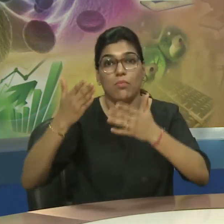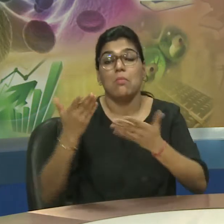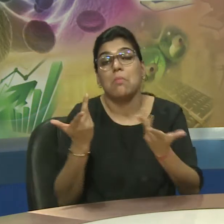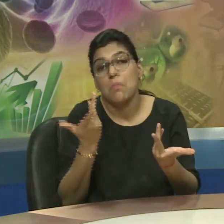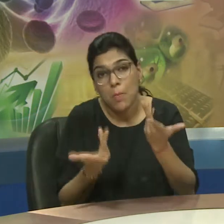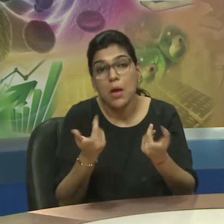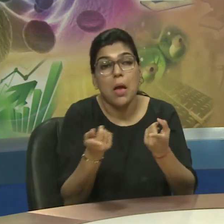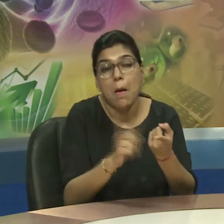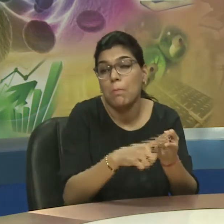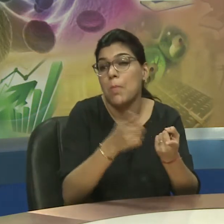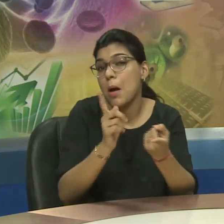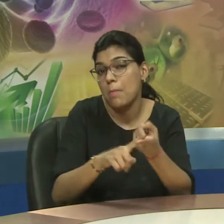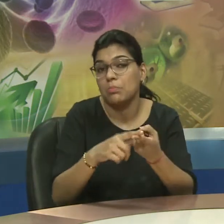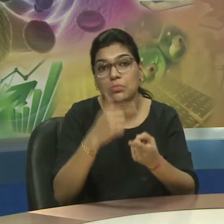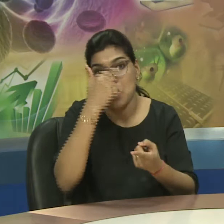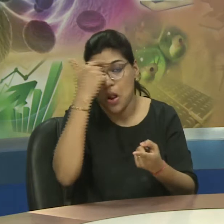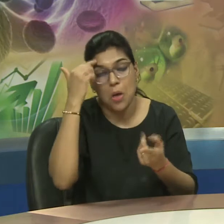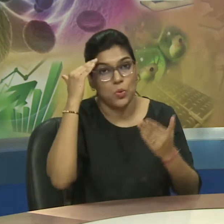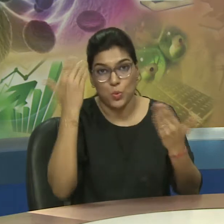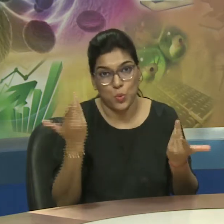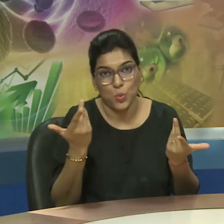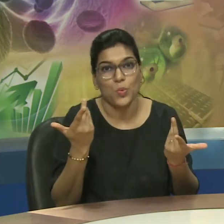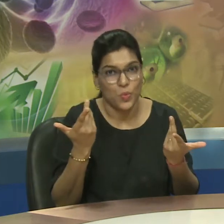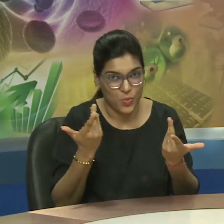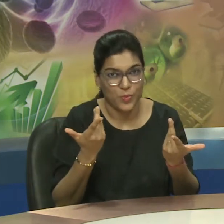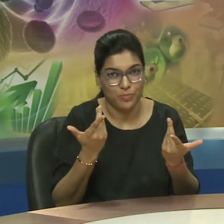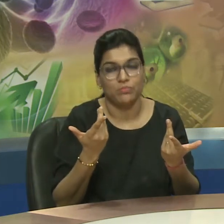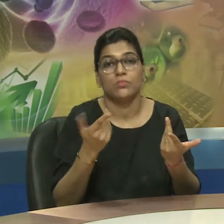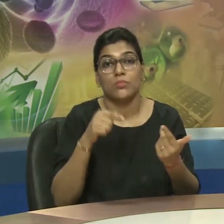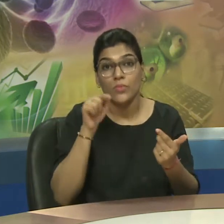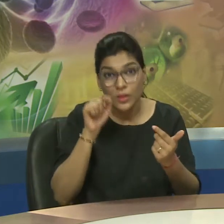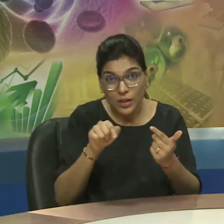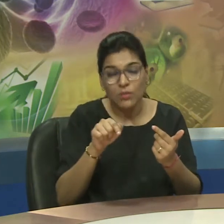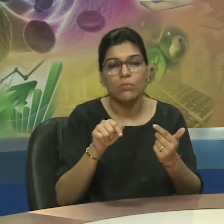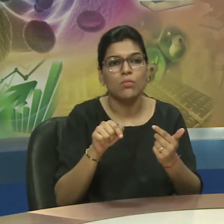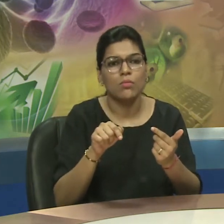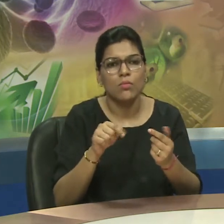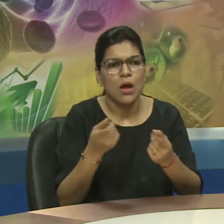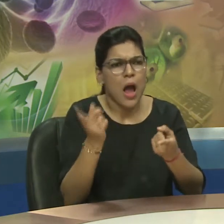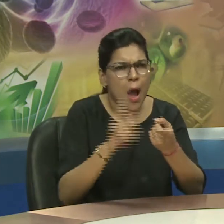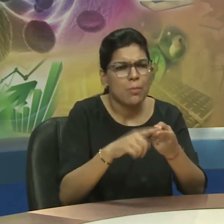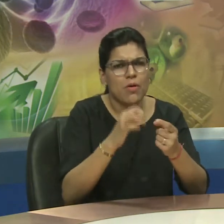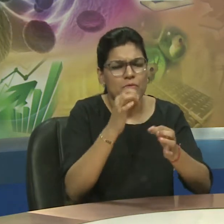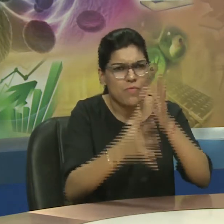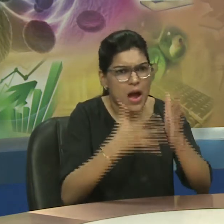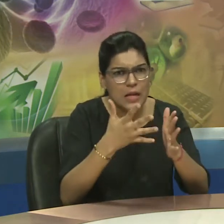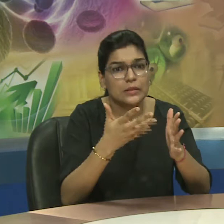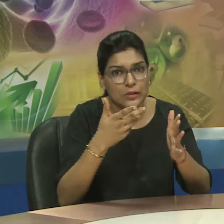is a contract whereby the insurer, on payment of